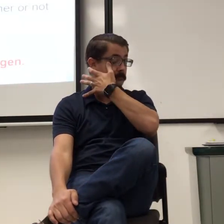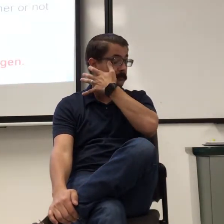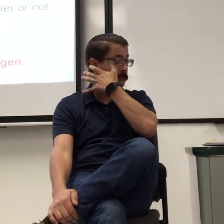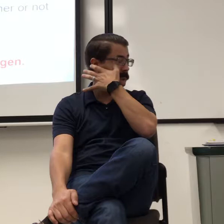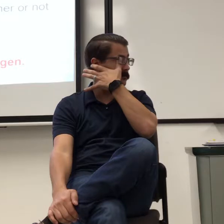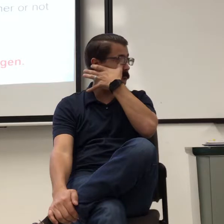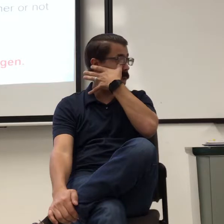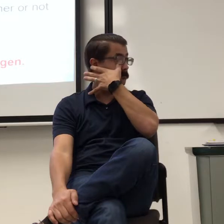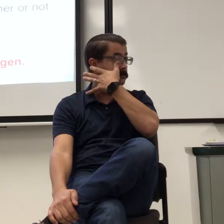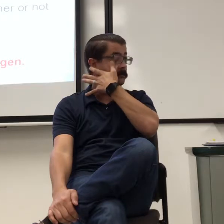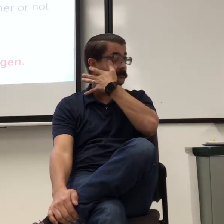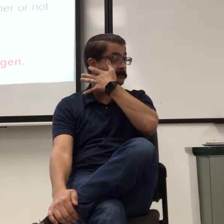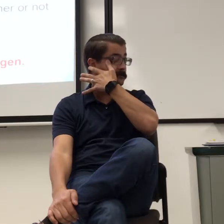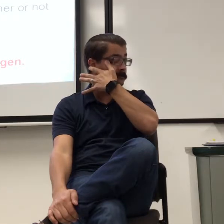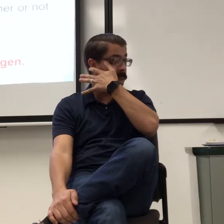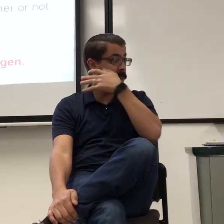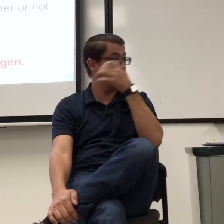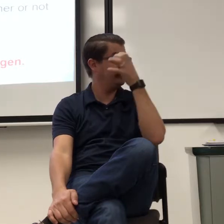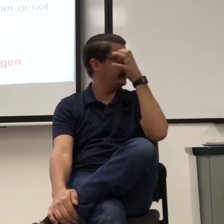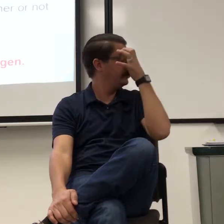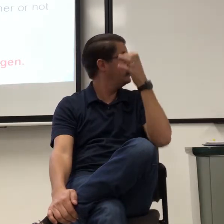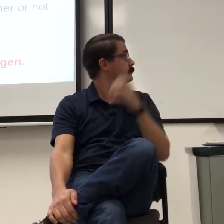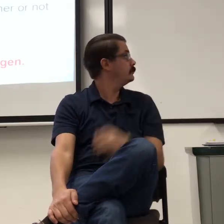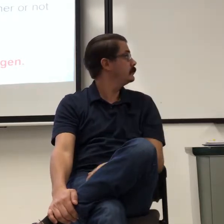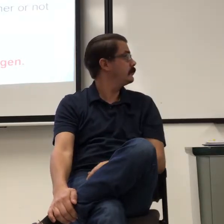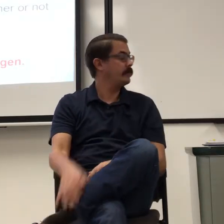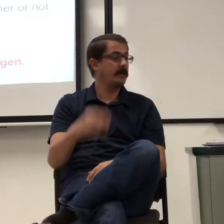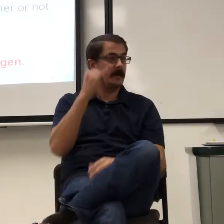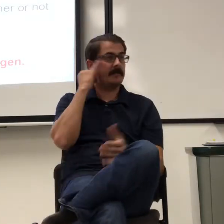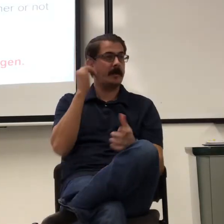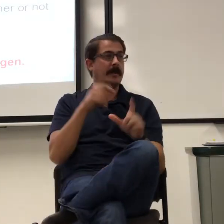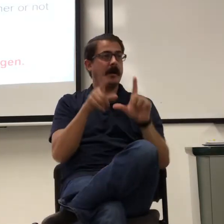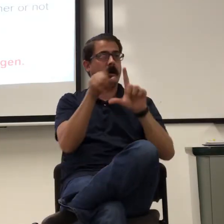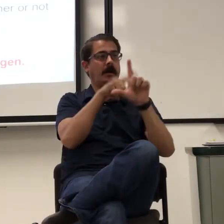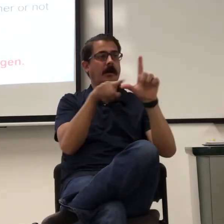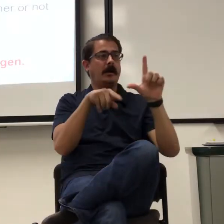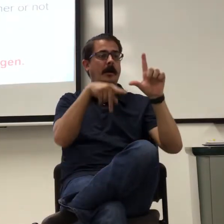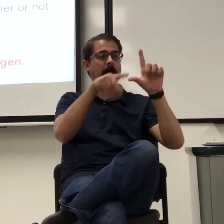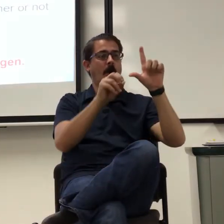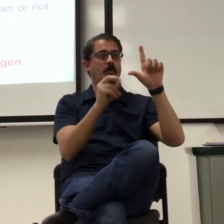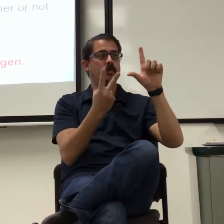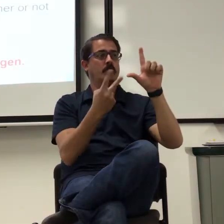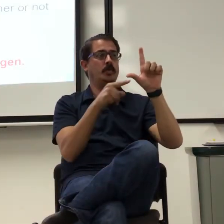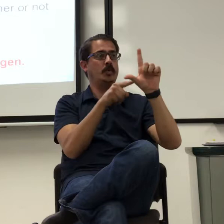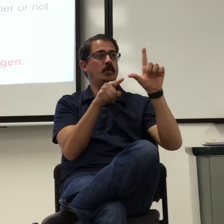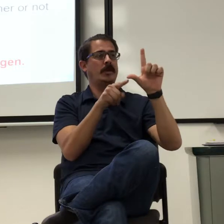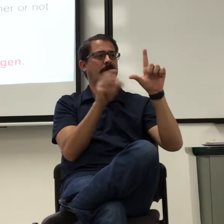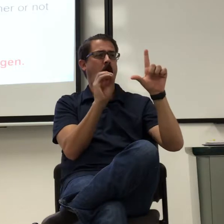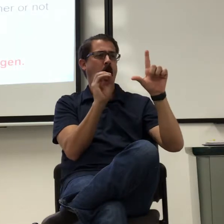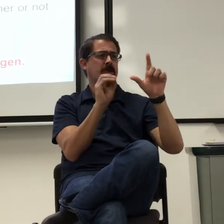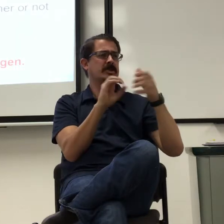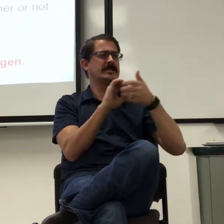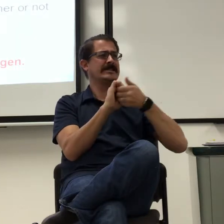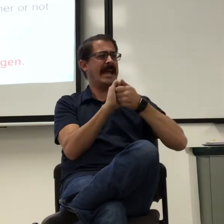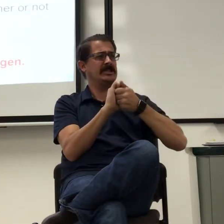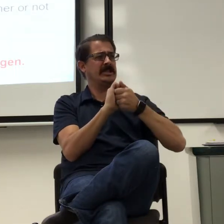say PO2 on this axis, sometimes we call it oxygen tension.